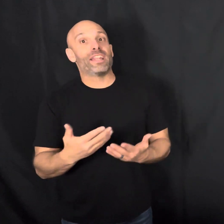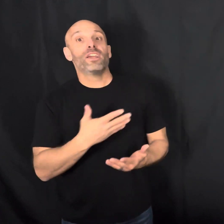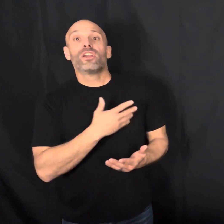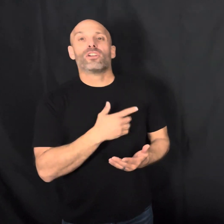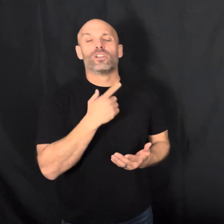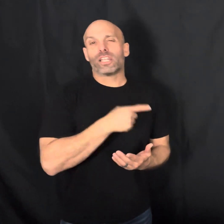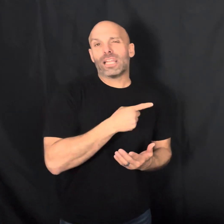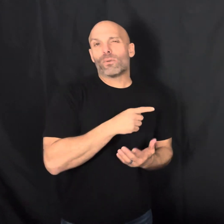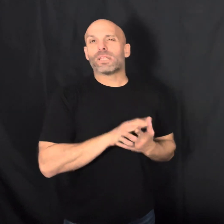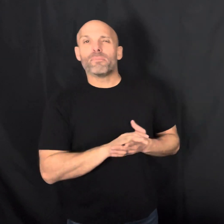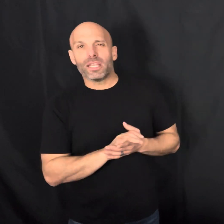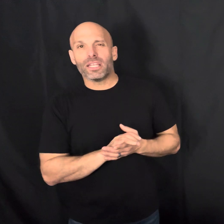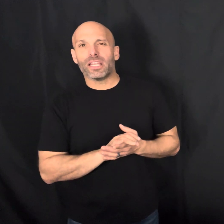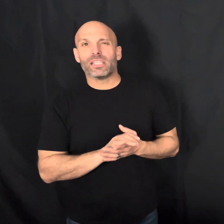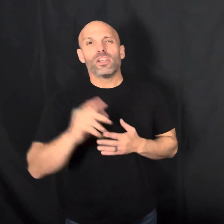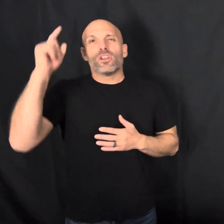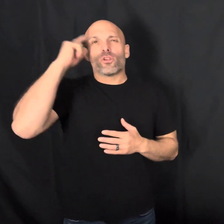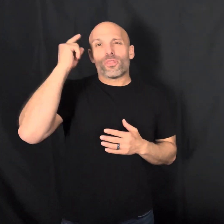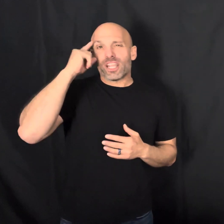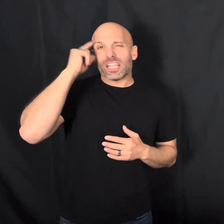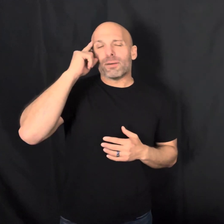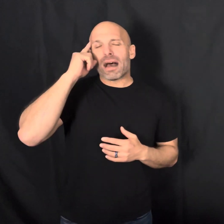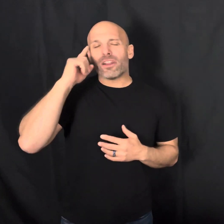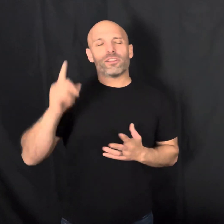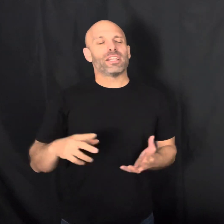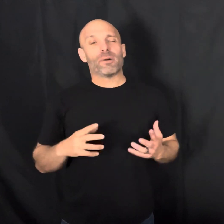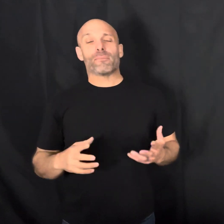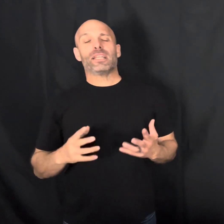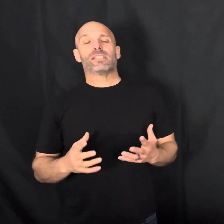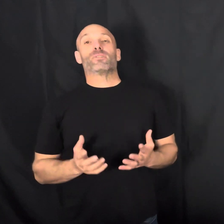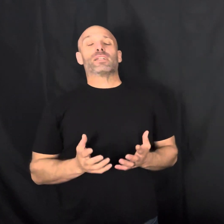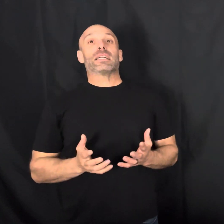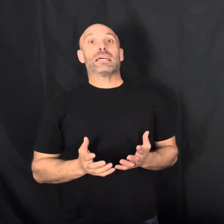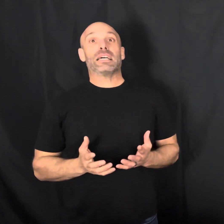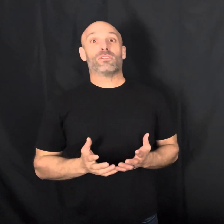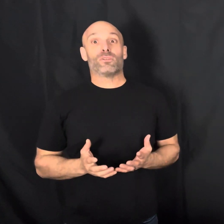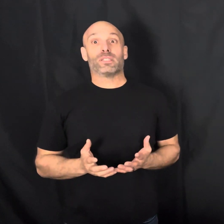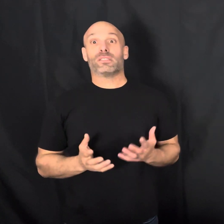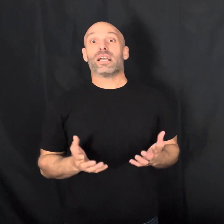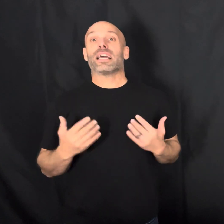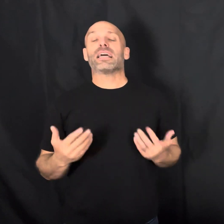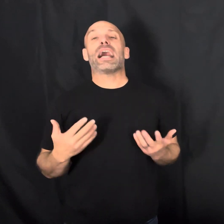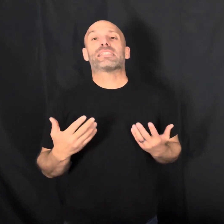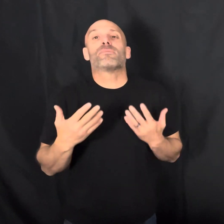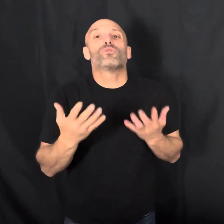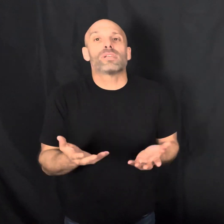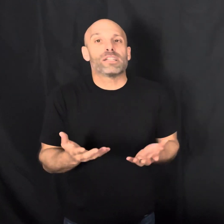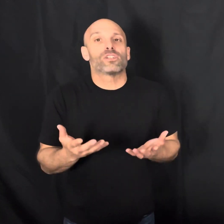you're looking at what the meaning is, you're thinking about it, you think about meeting someone, you're like, I don't know what this is, I gotta ask them to sign